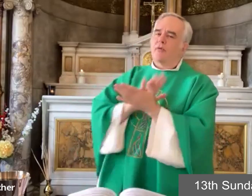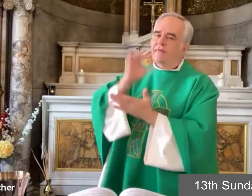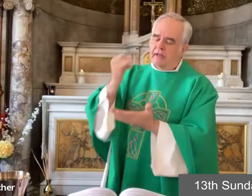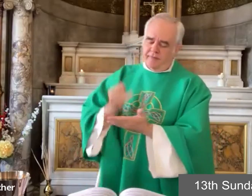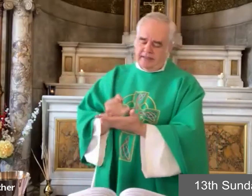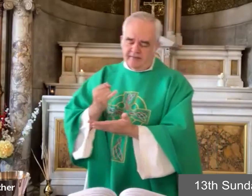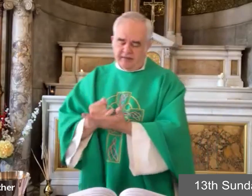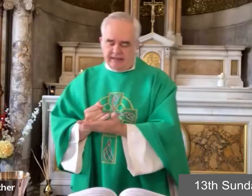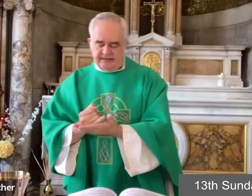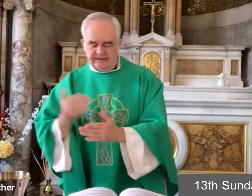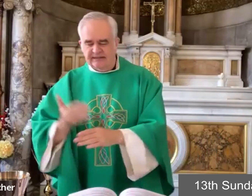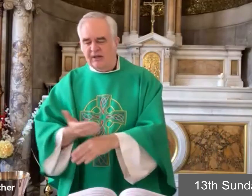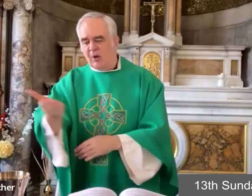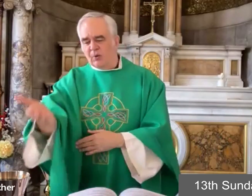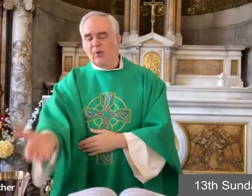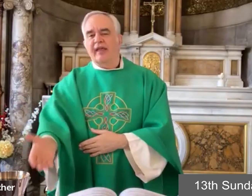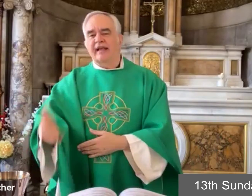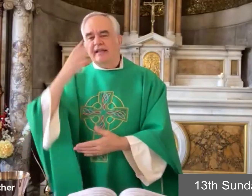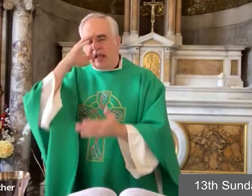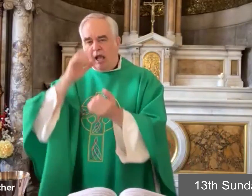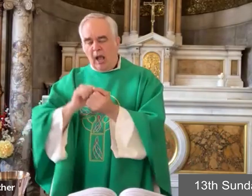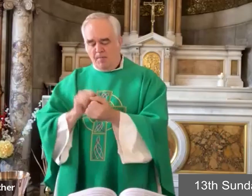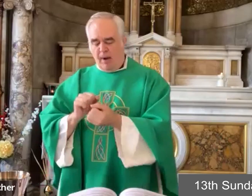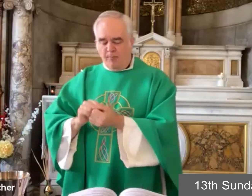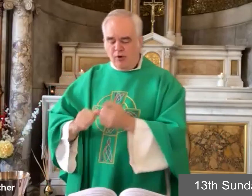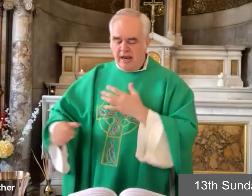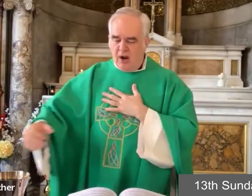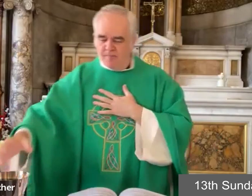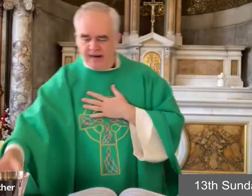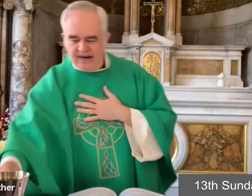the forgiveness of sins. Do this in memory of me."